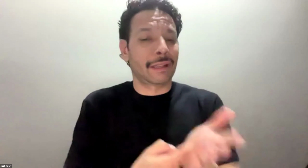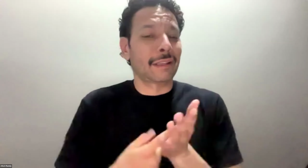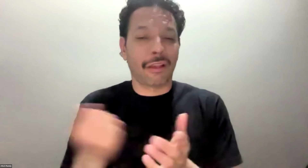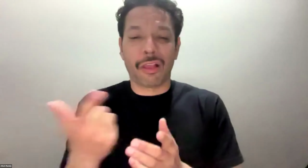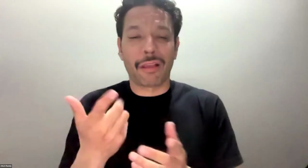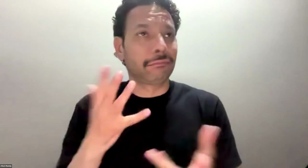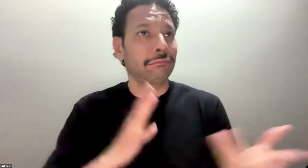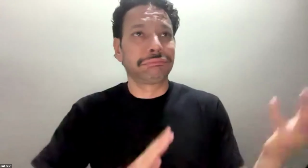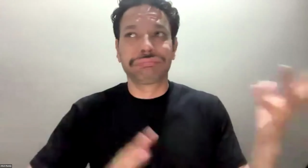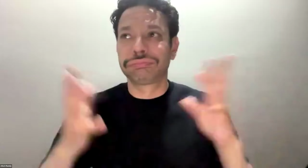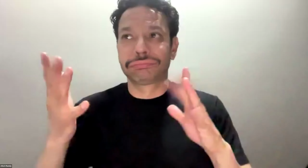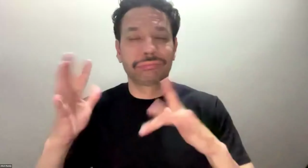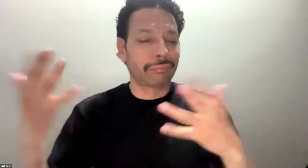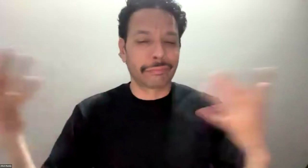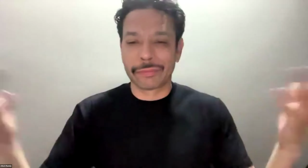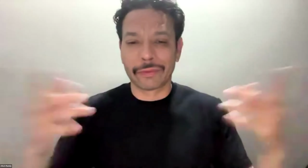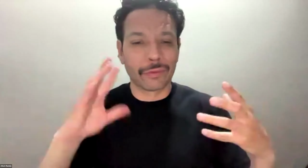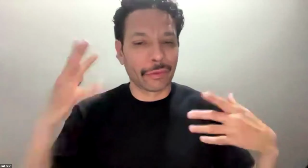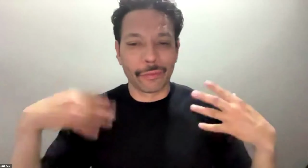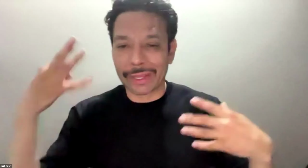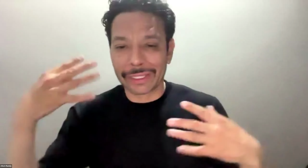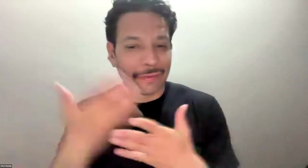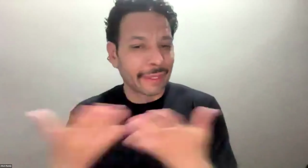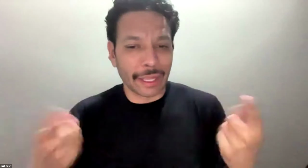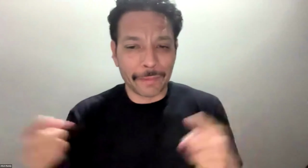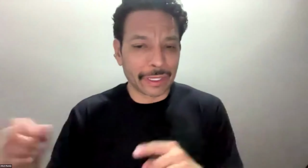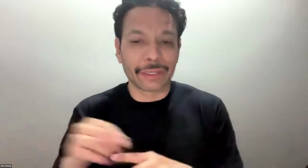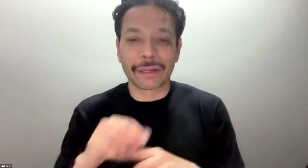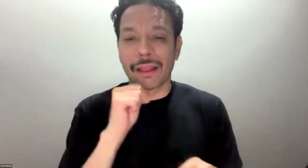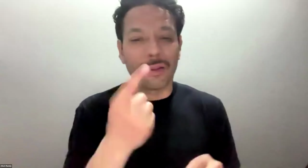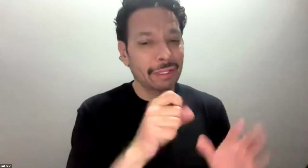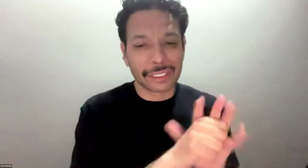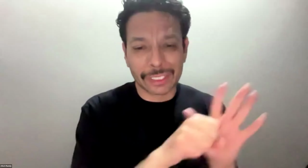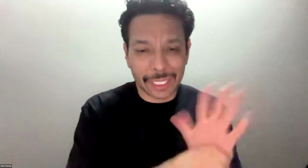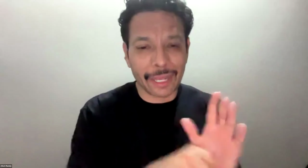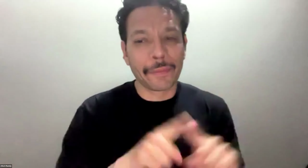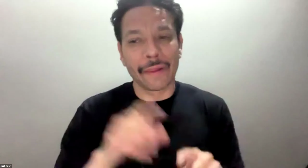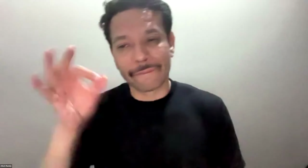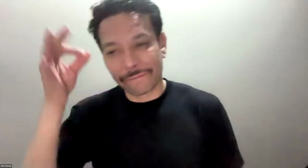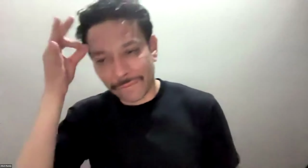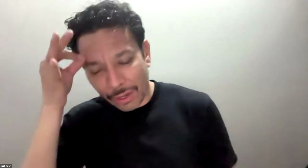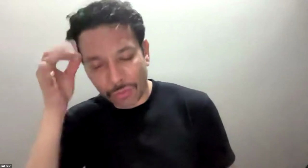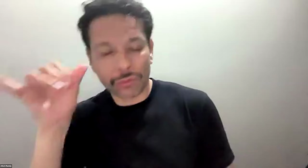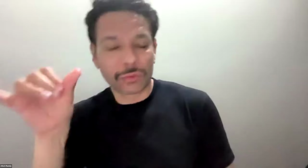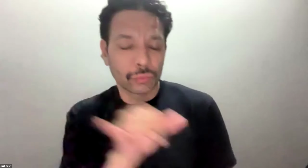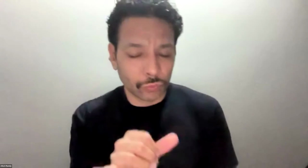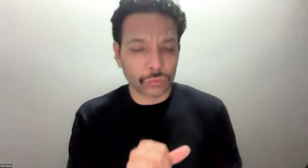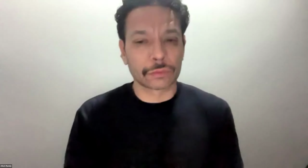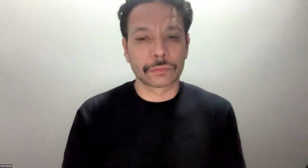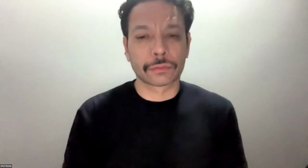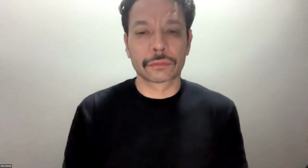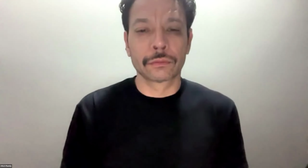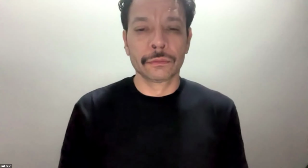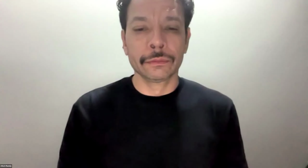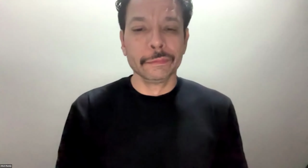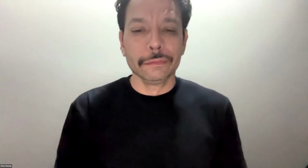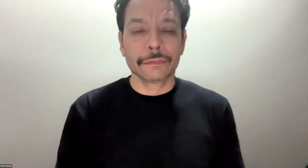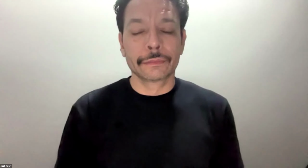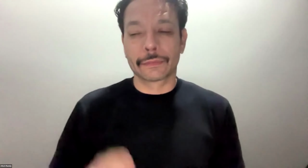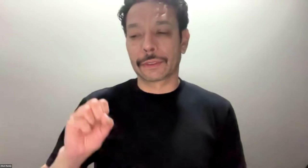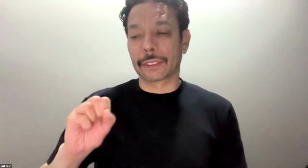things going on all over the place, not just at state level, but at the federal level as well. But that's